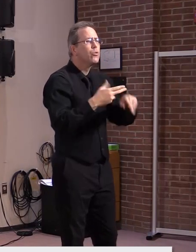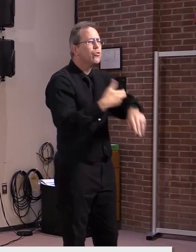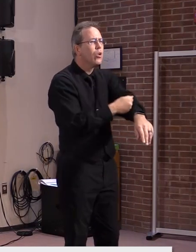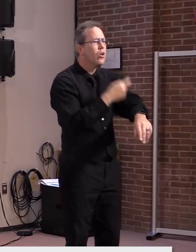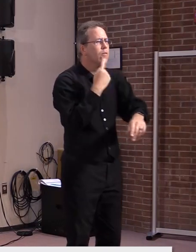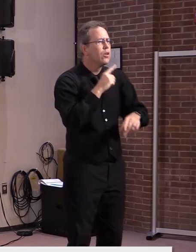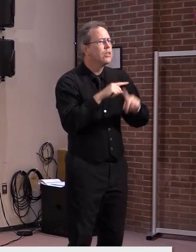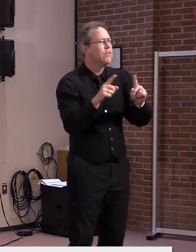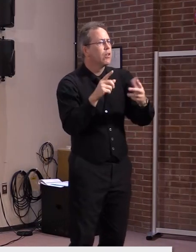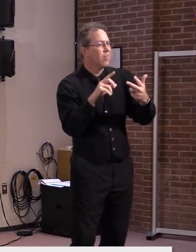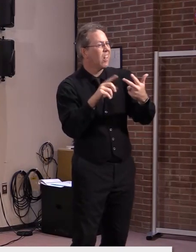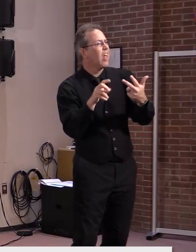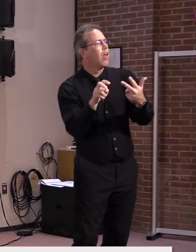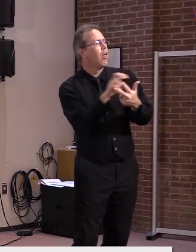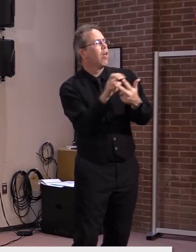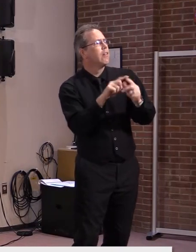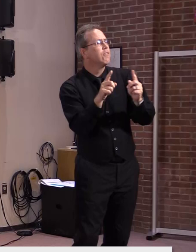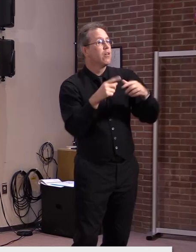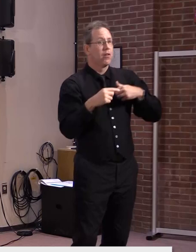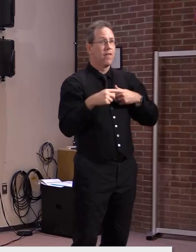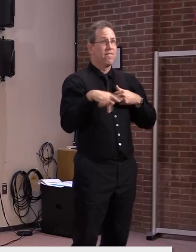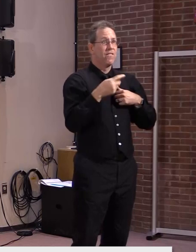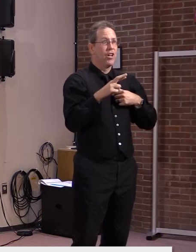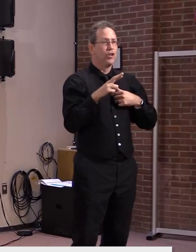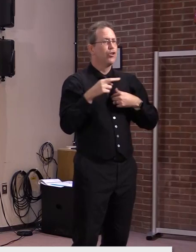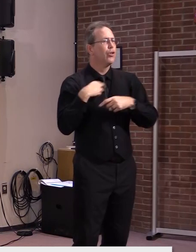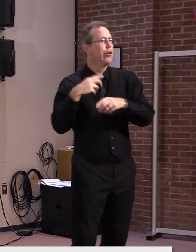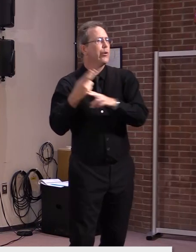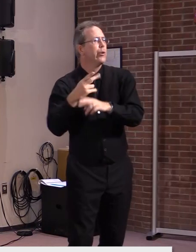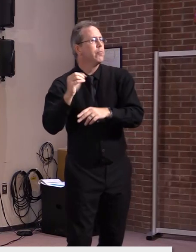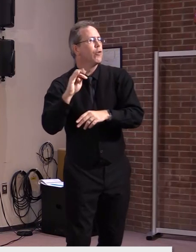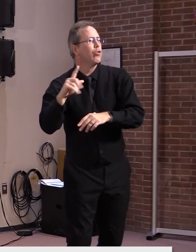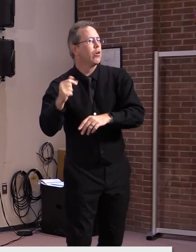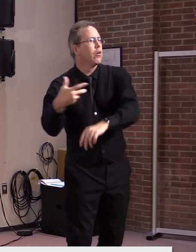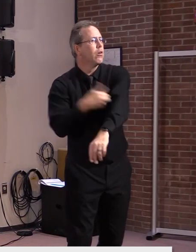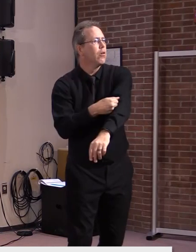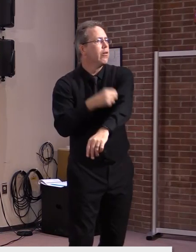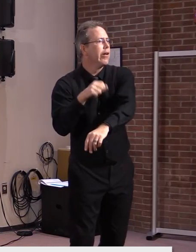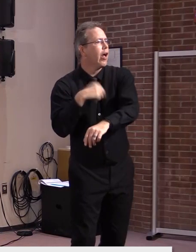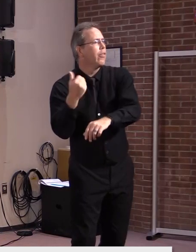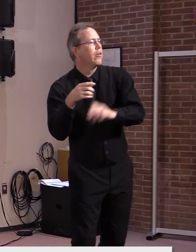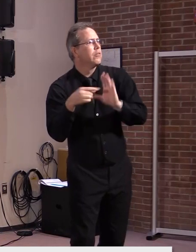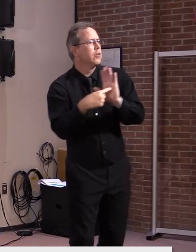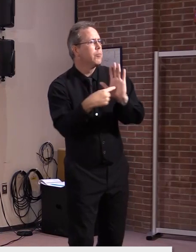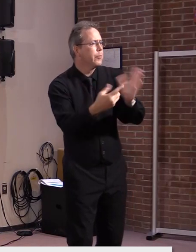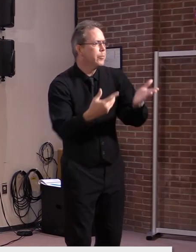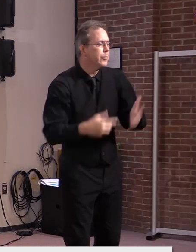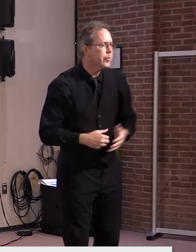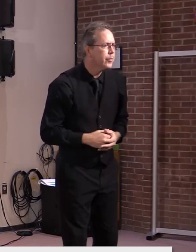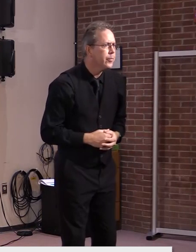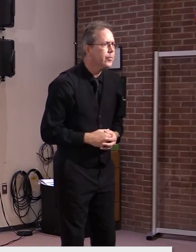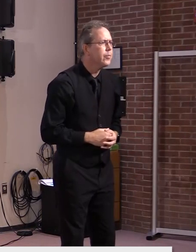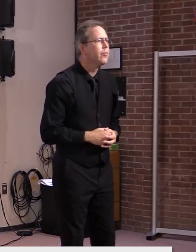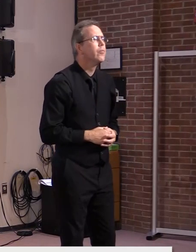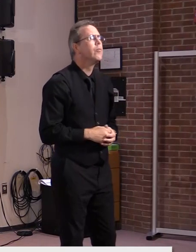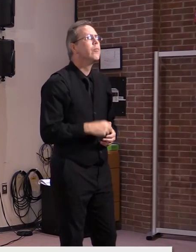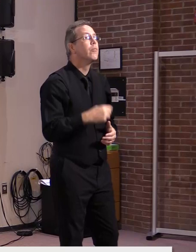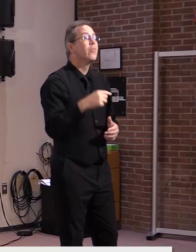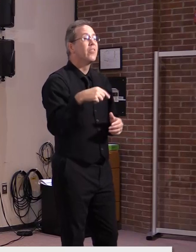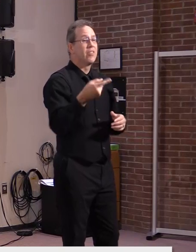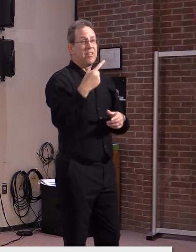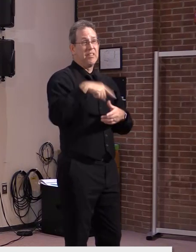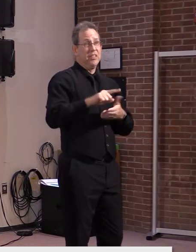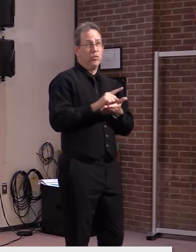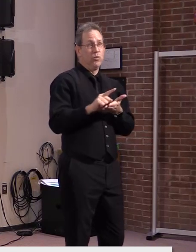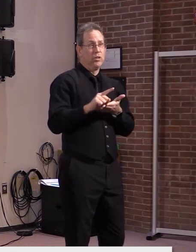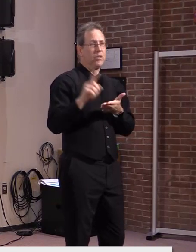different type from that of their original vaccine. The following week, the CDC panel will meet to discuss